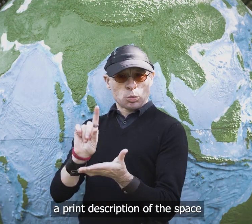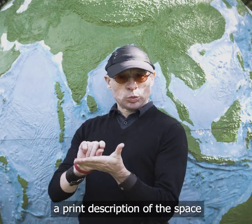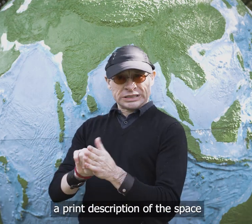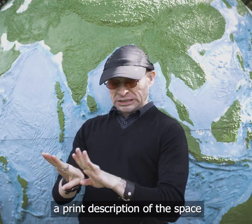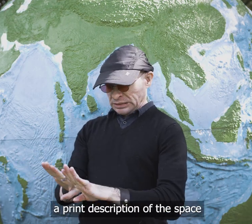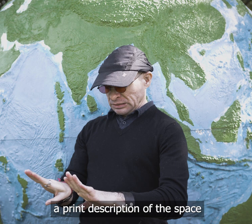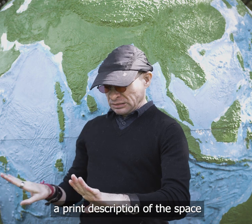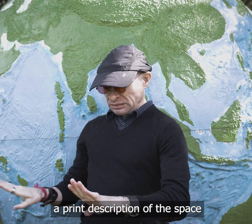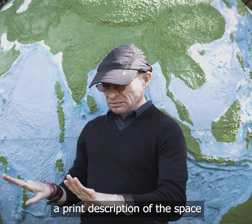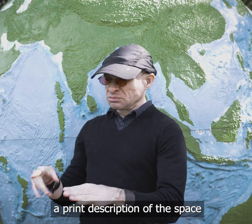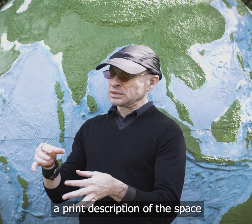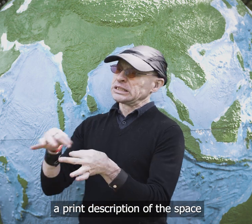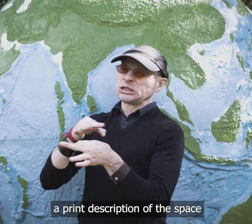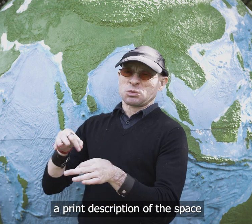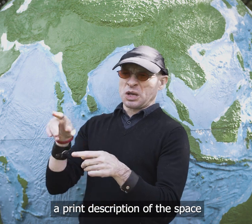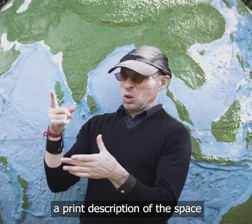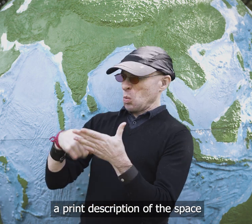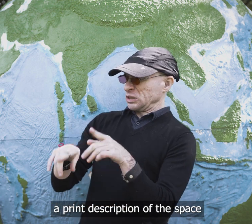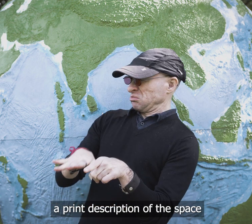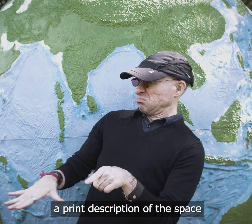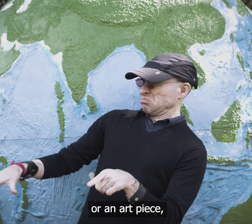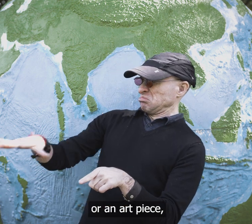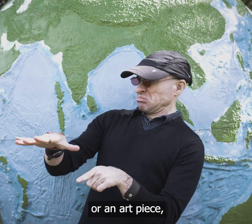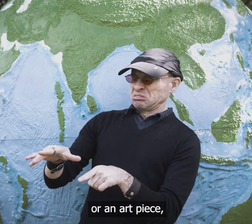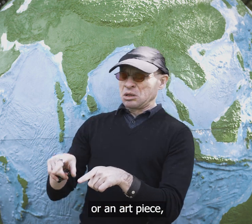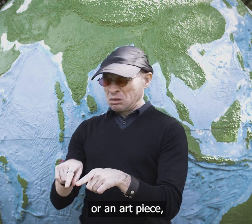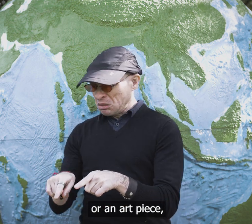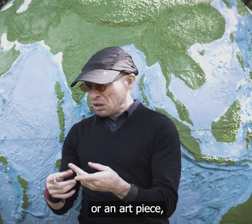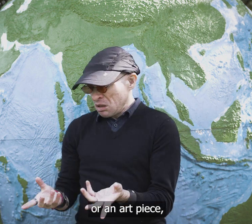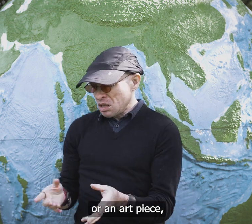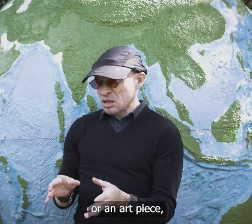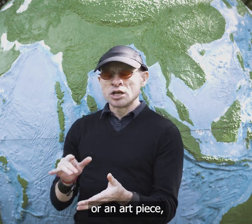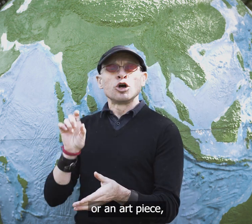print description of the space or an art piece,